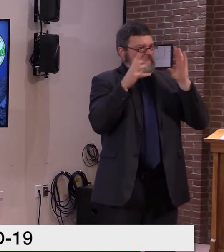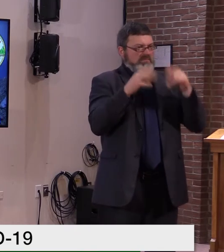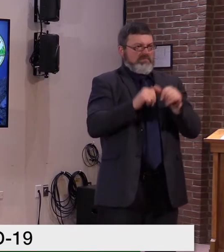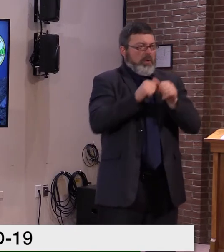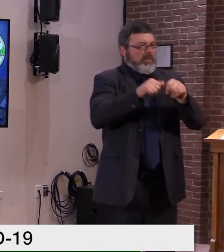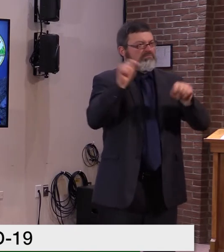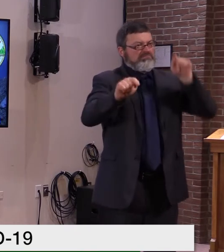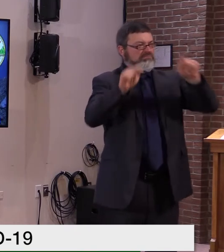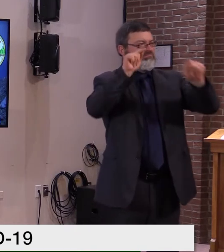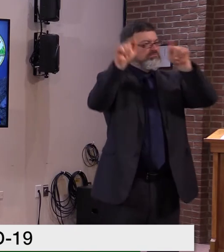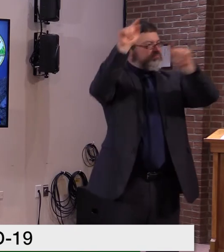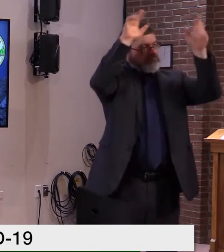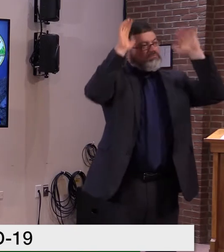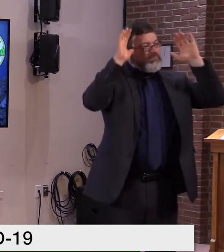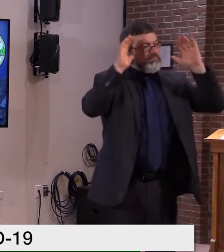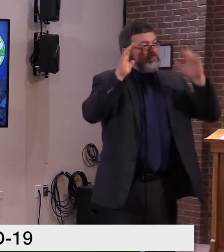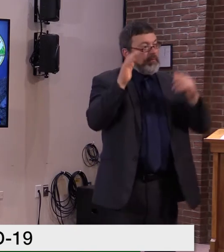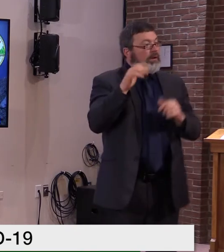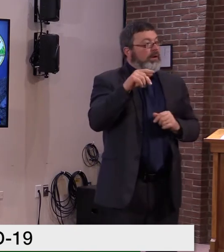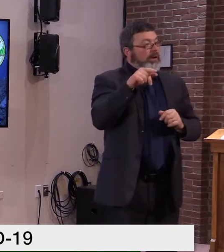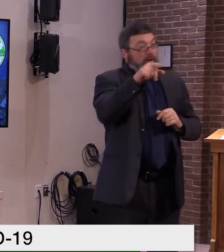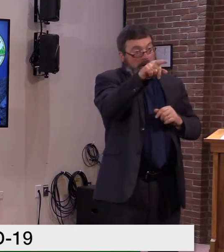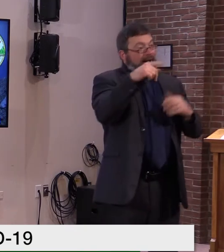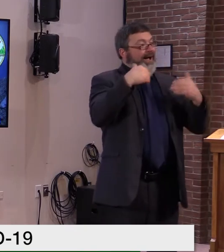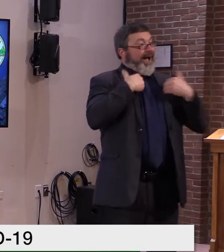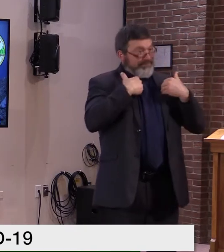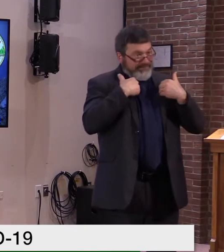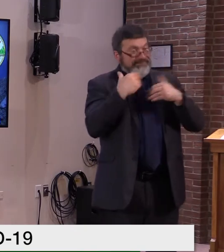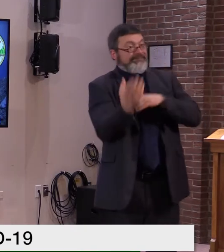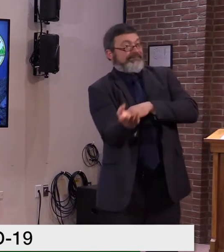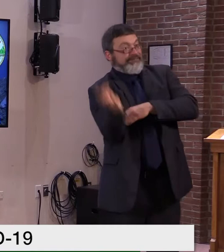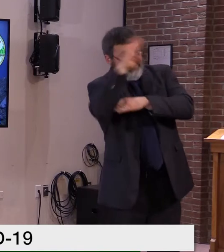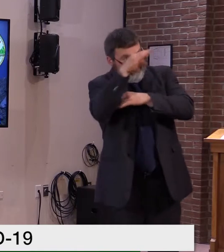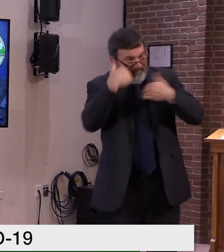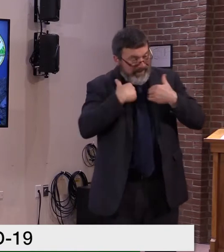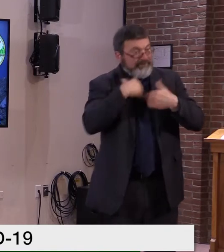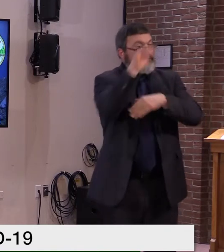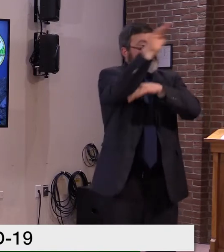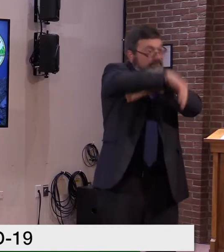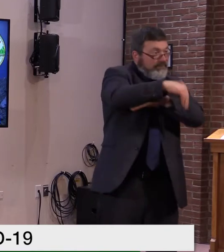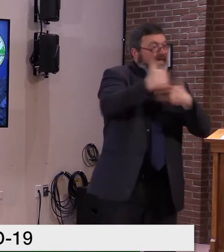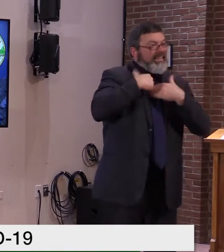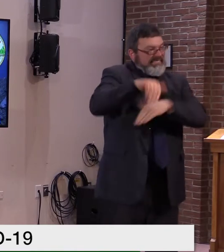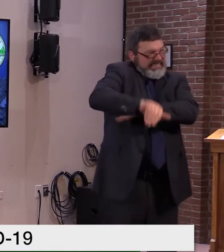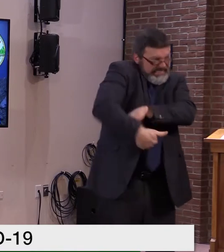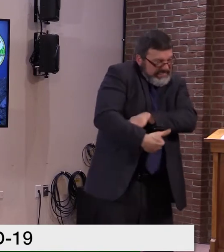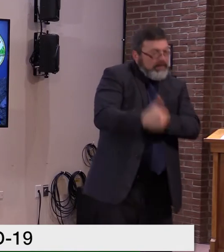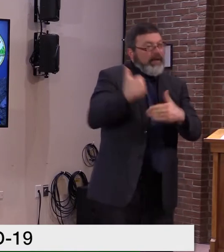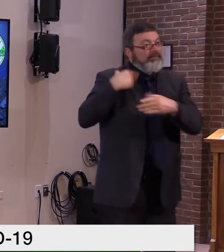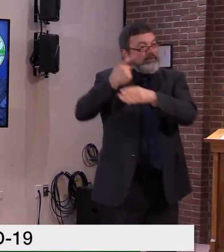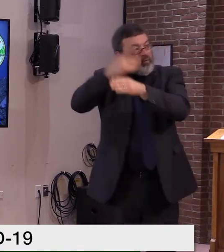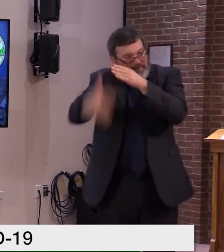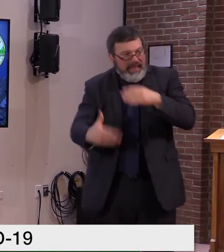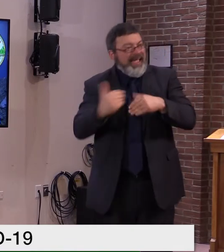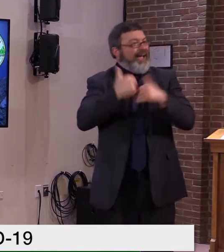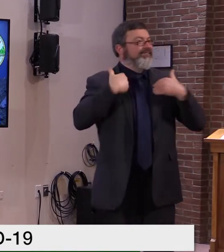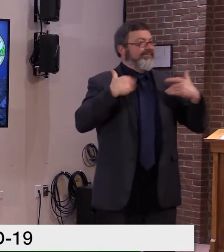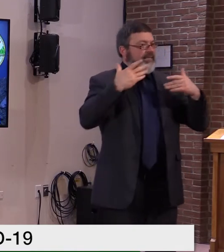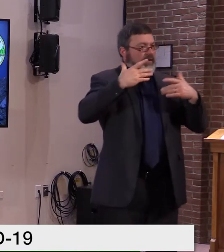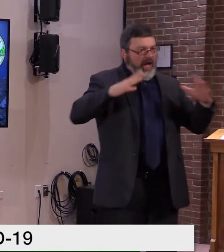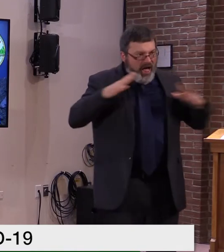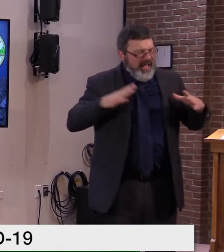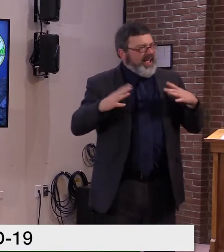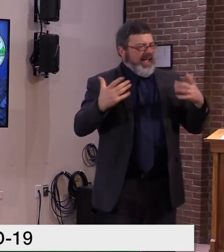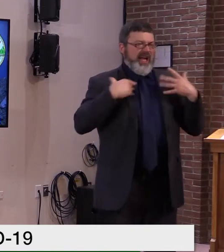and weekend hours that are open and available to anyone 7 days a week. We had initially set a goal to have 14 of these